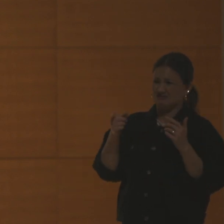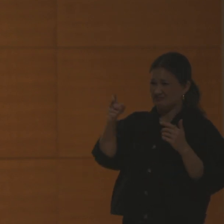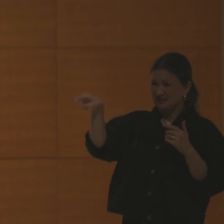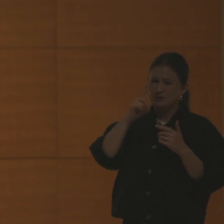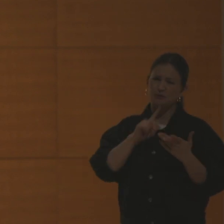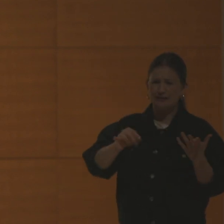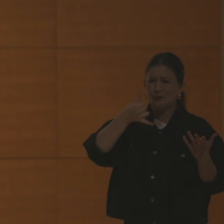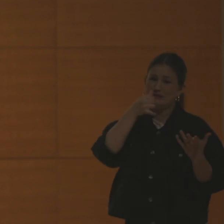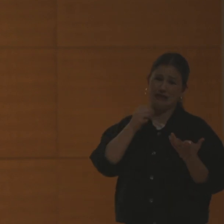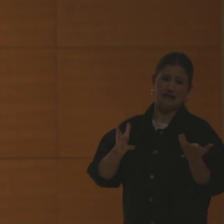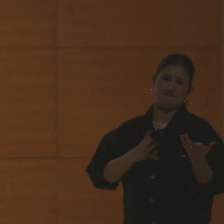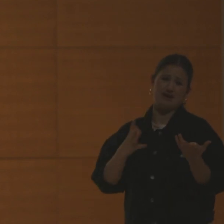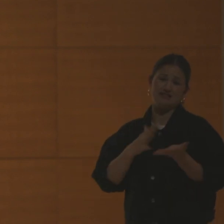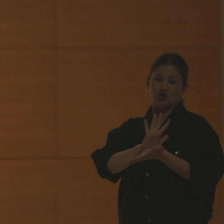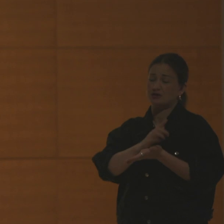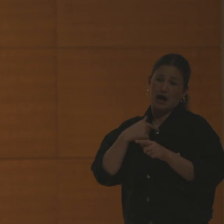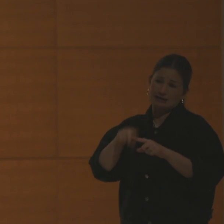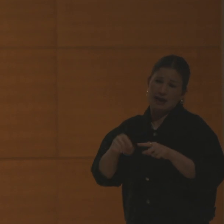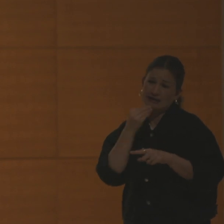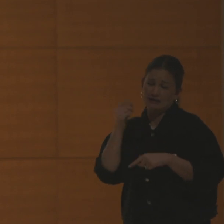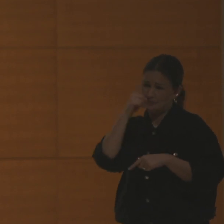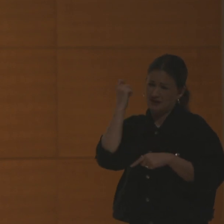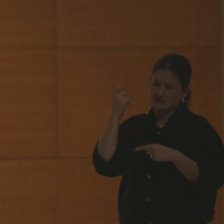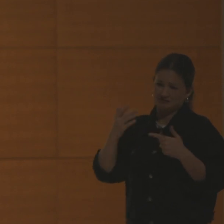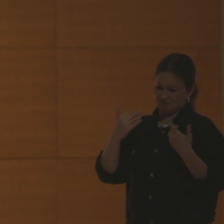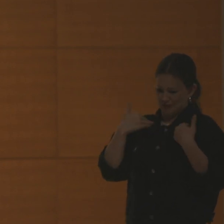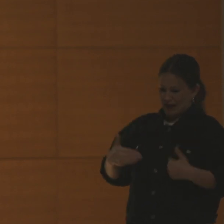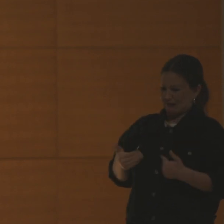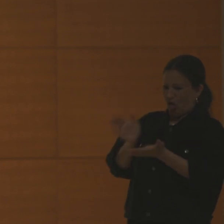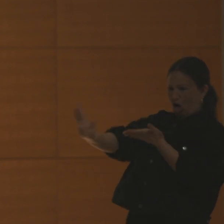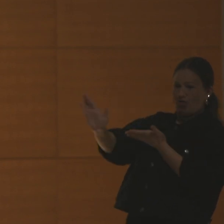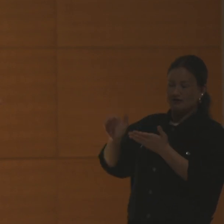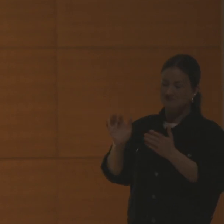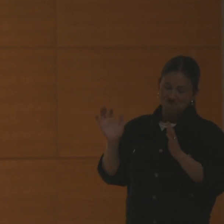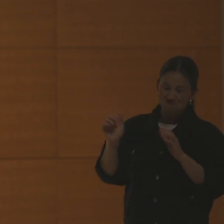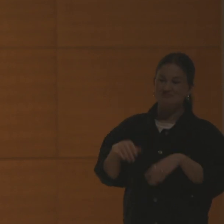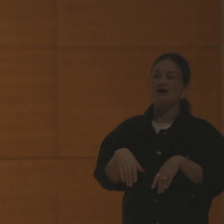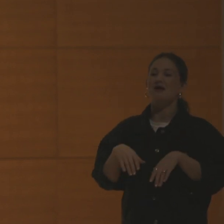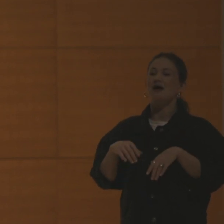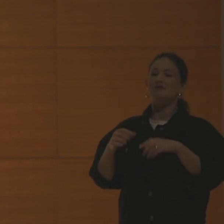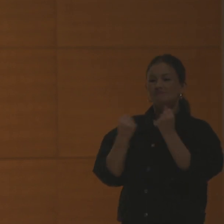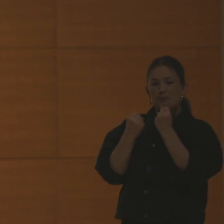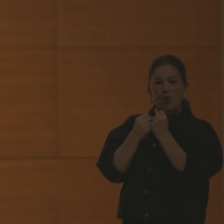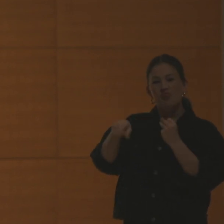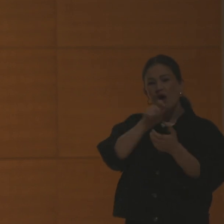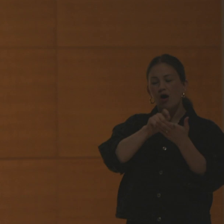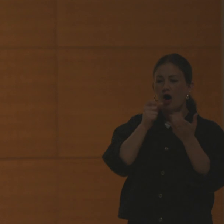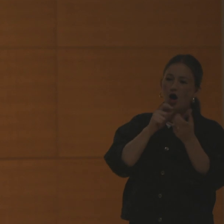excellent cheeses that I can't eat because I'm lactose intolerant, but I still will, in the Beaux Arts Court to cheer on the authors and the writers. There